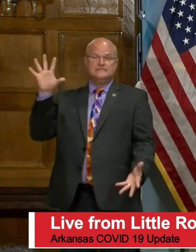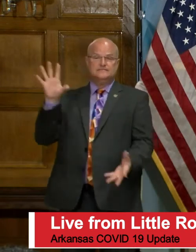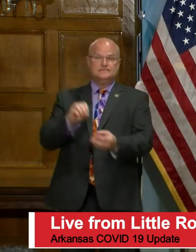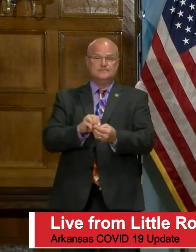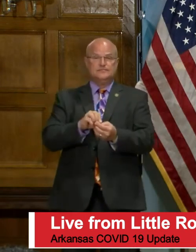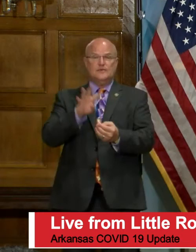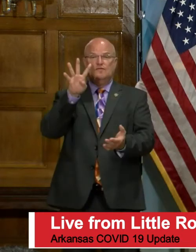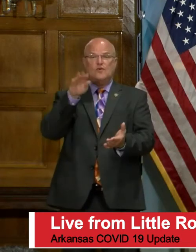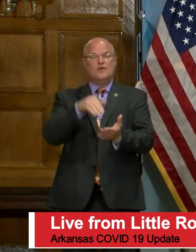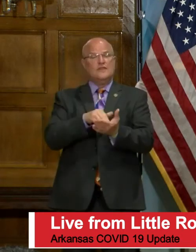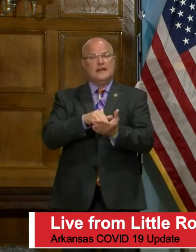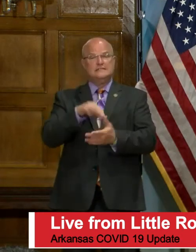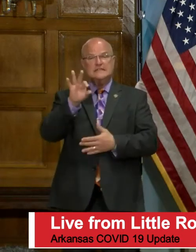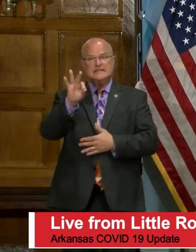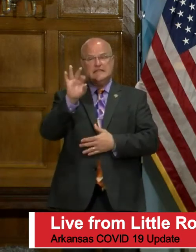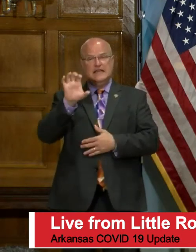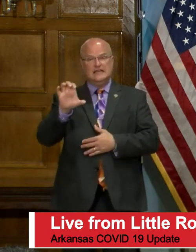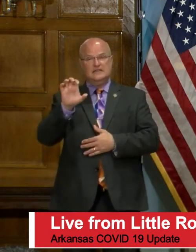to